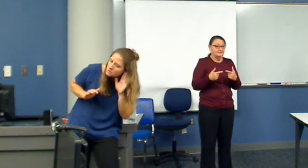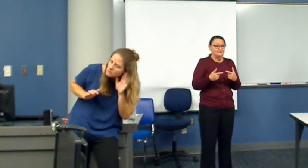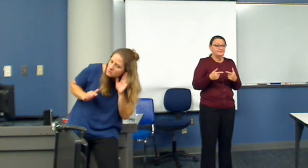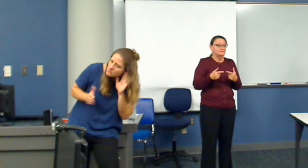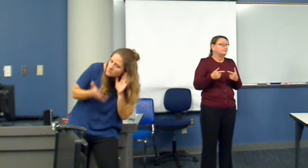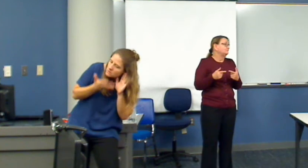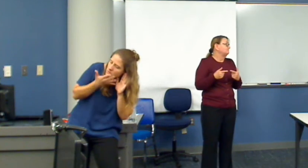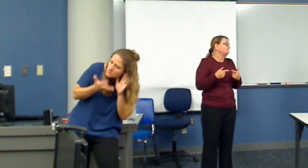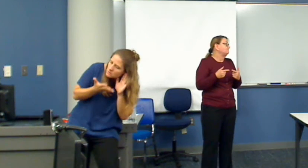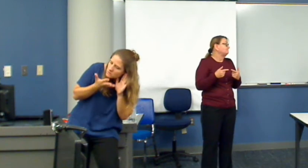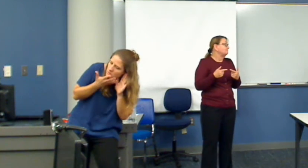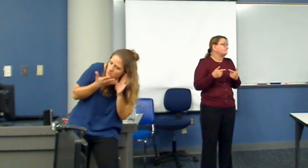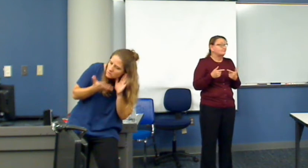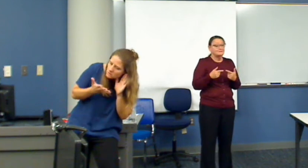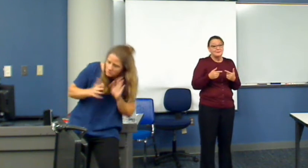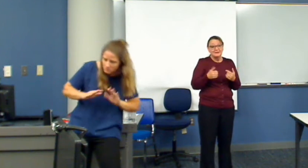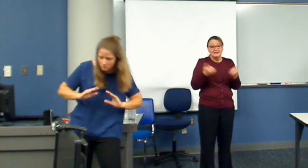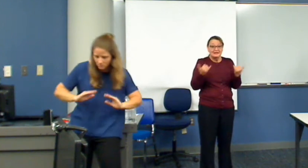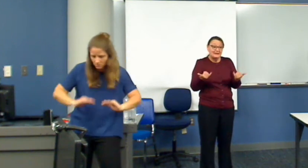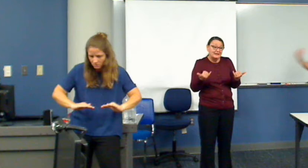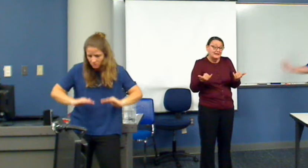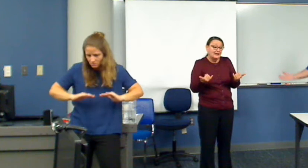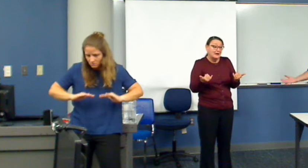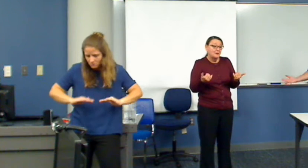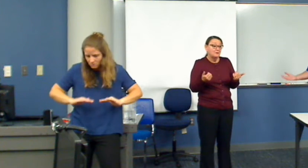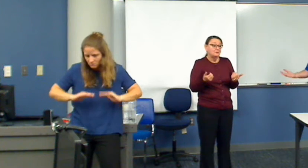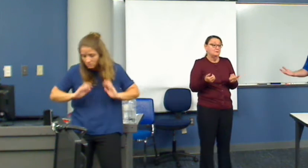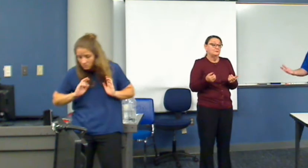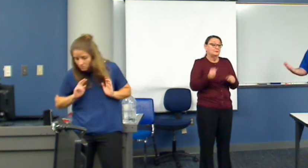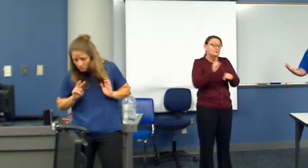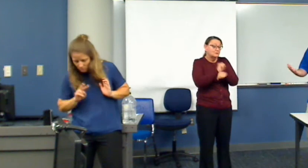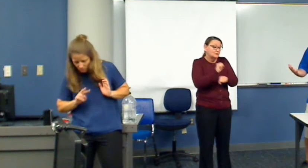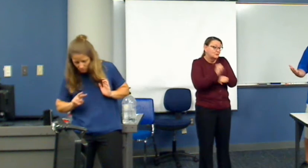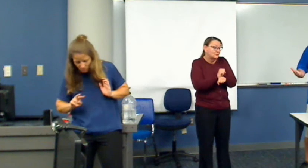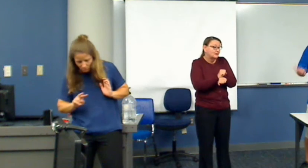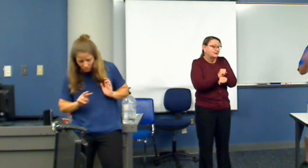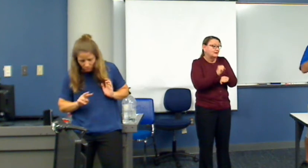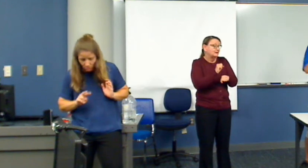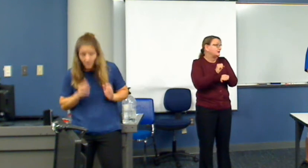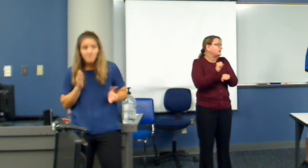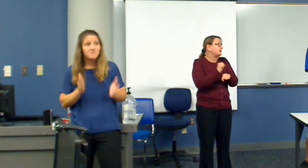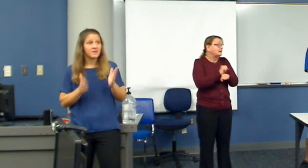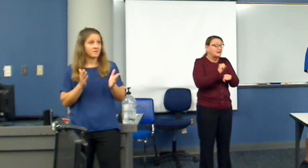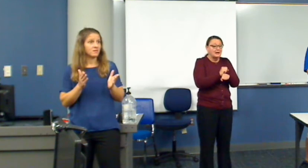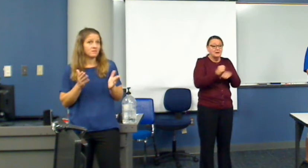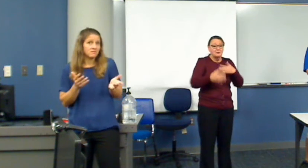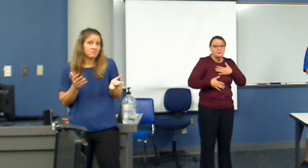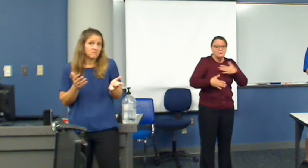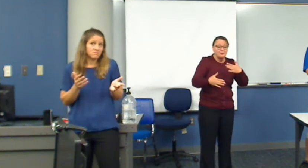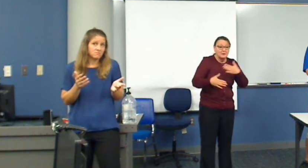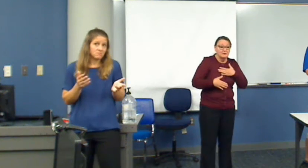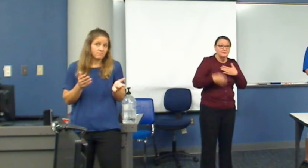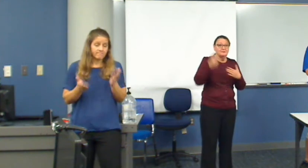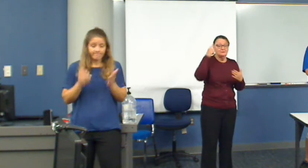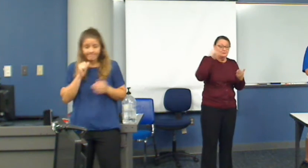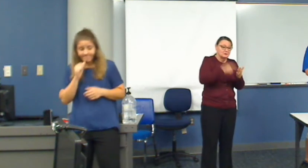signs of life before, we couldn't get them to go through, all of a sudden now we get the breaths to go in, now we check for signs of